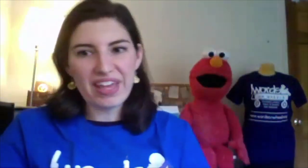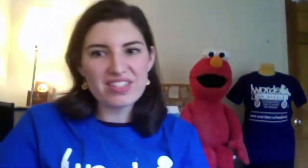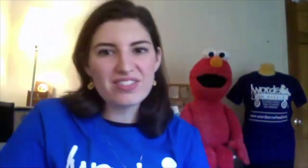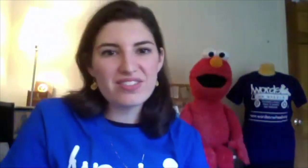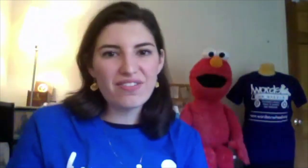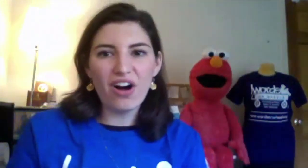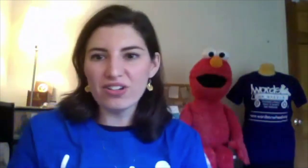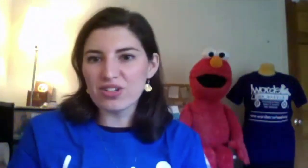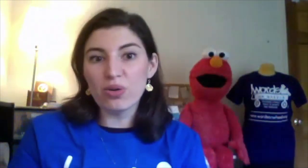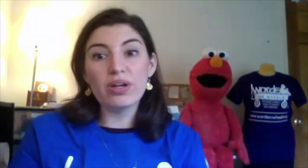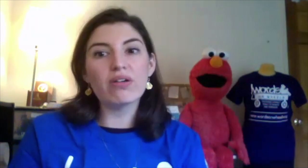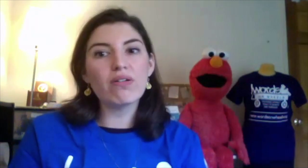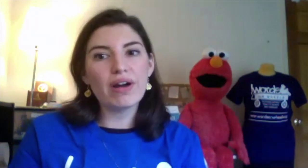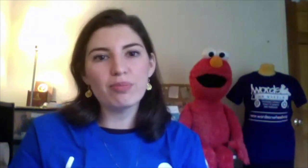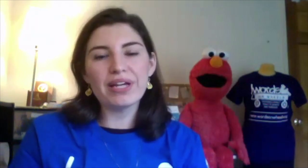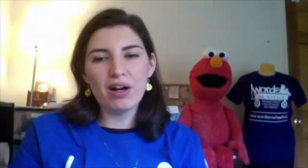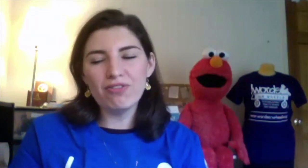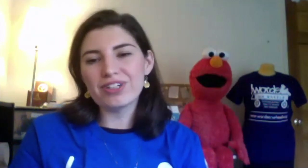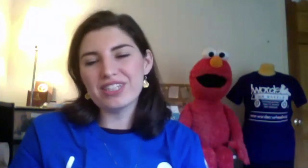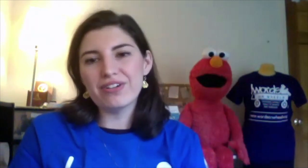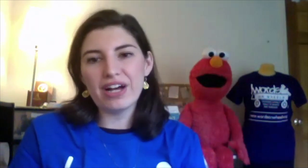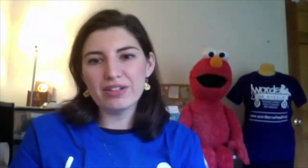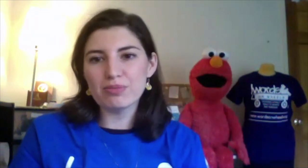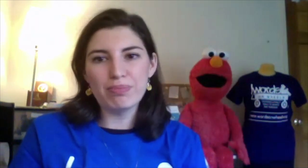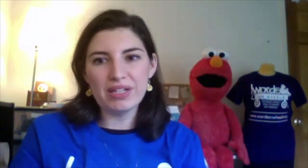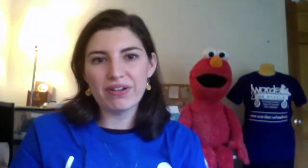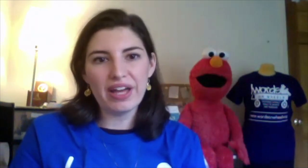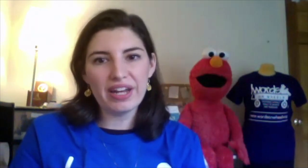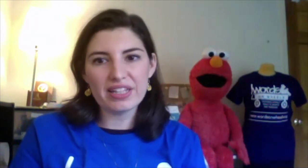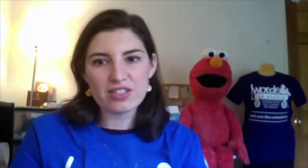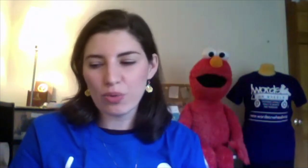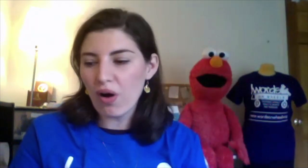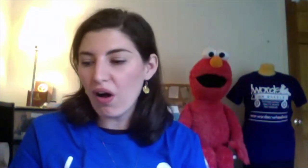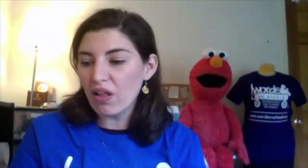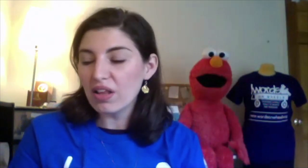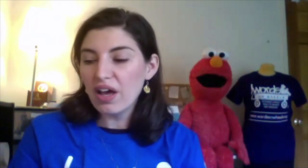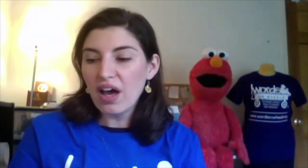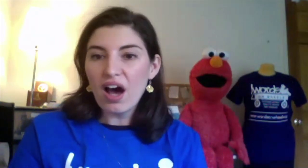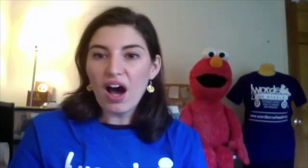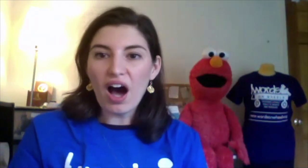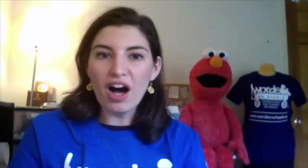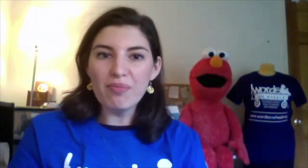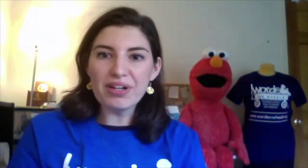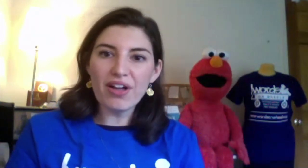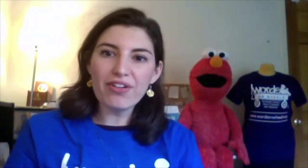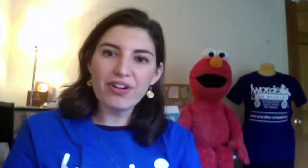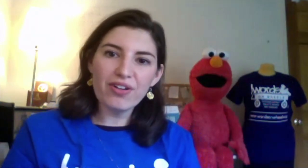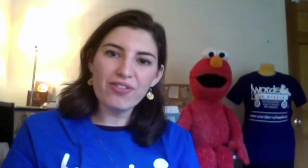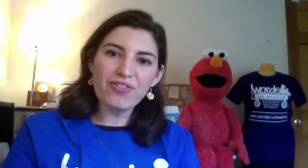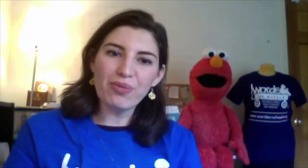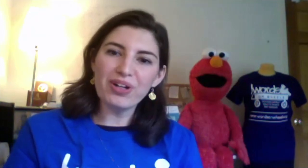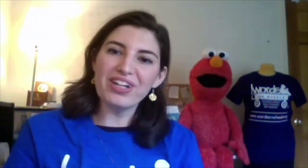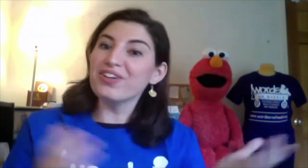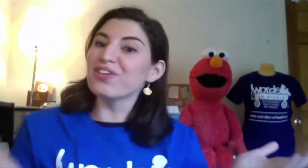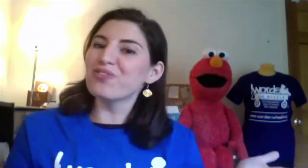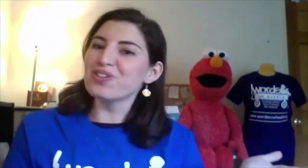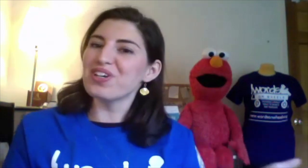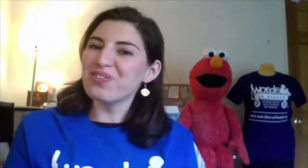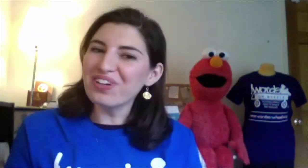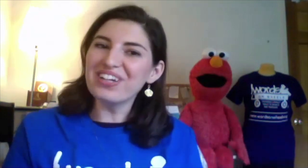that's also incredibly helpful, because then you're not just beating your head against a wall. Another fun one in honor of Words on Wheels